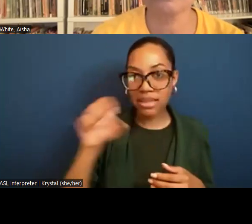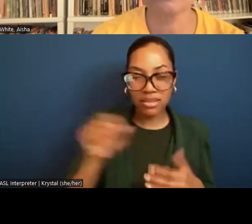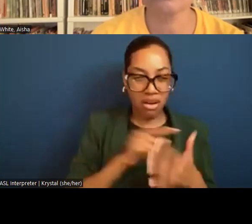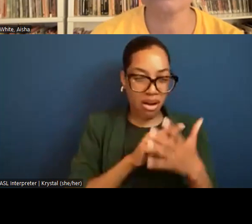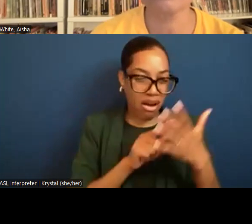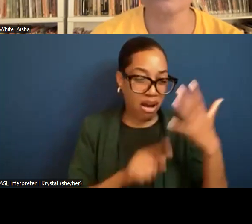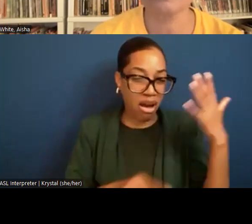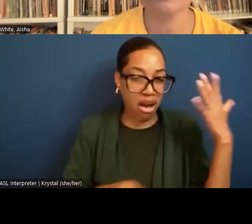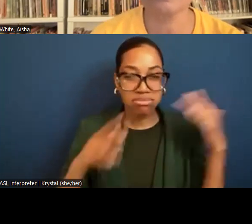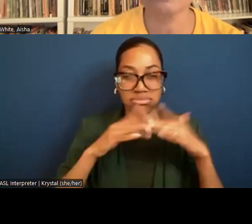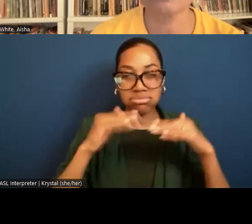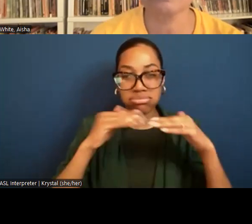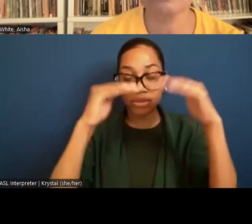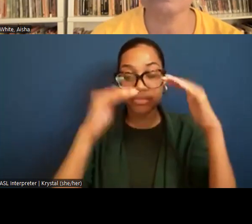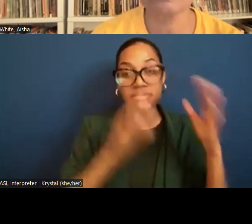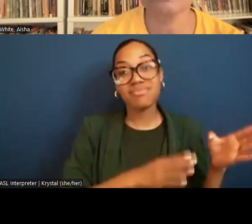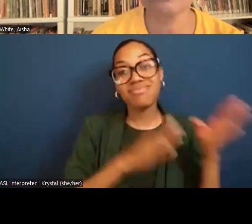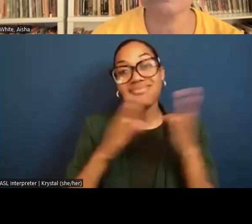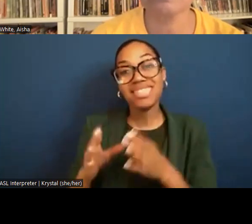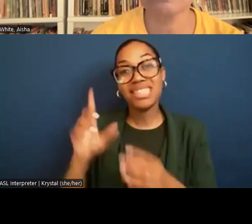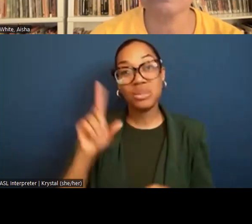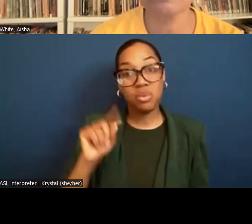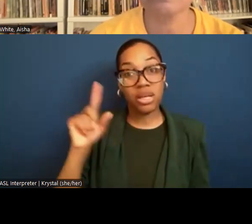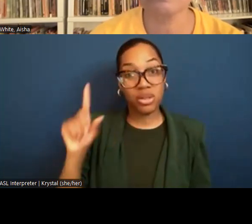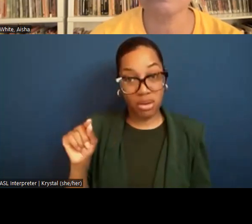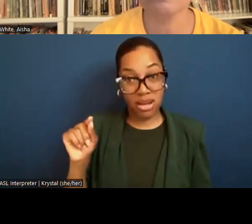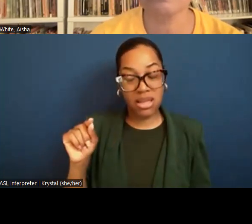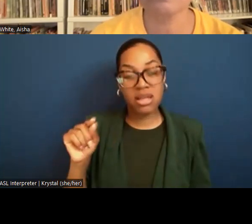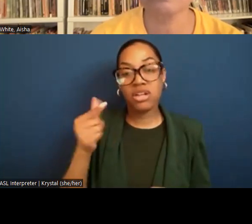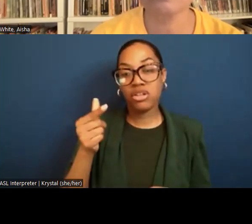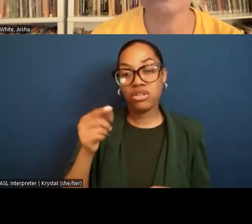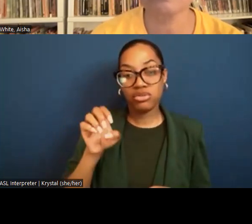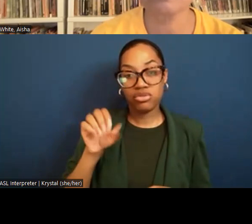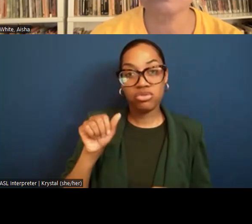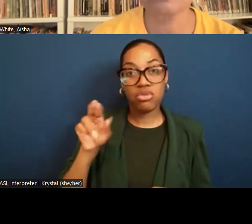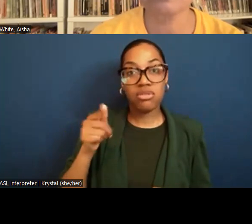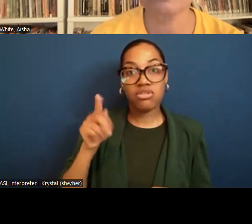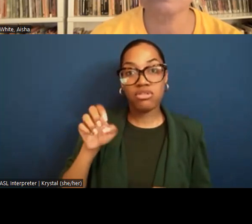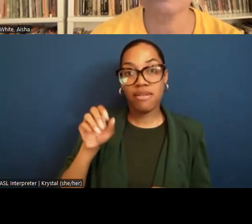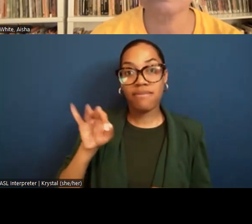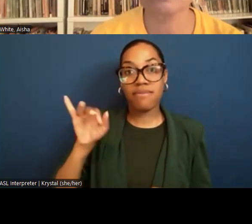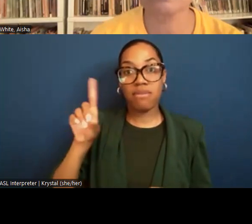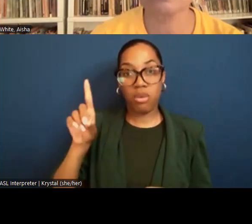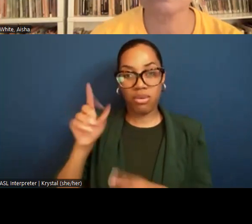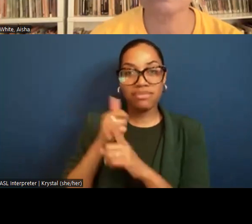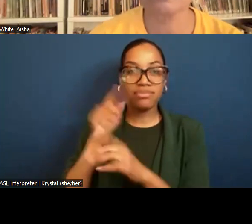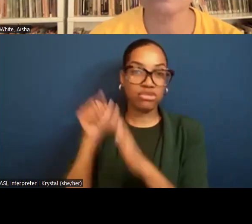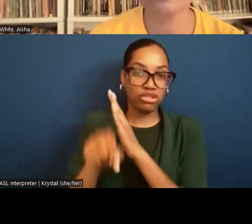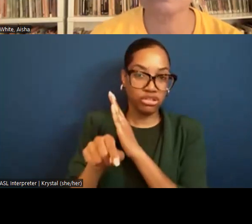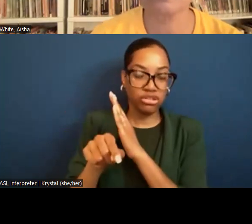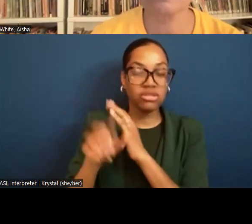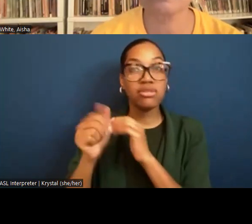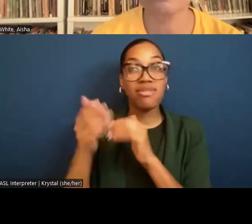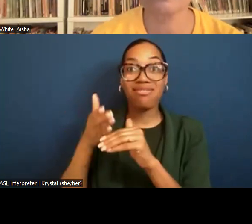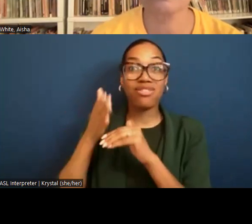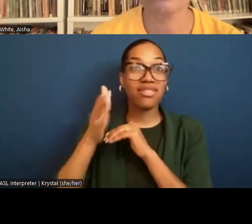of George Floyd and the subsequent BLM protests that many children, right, were just completely exposed to, whether they were taken